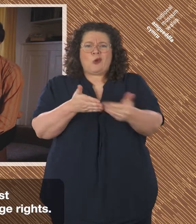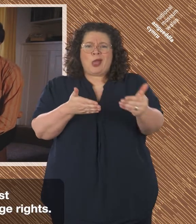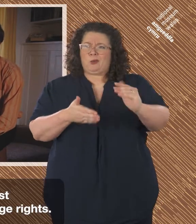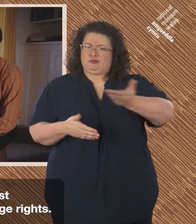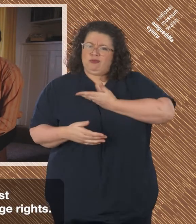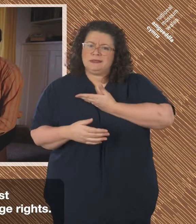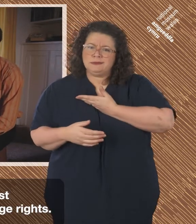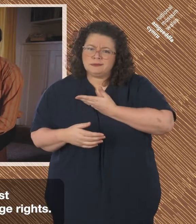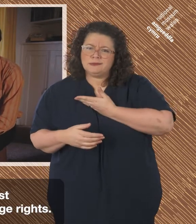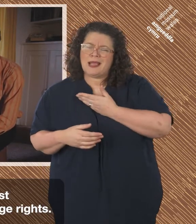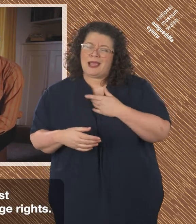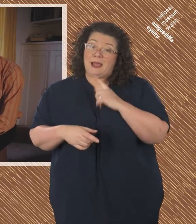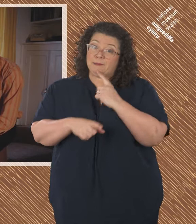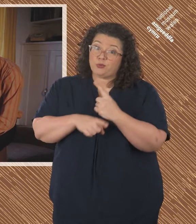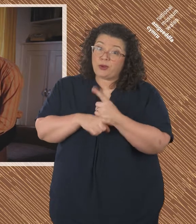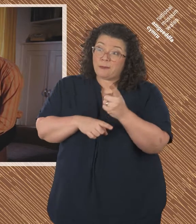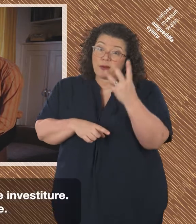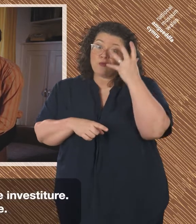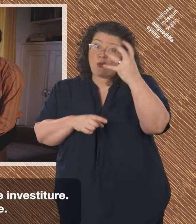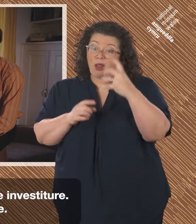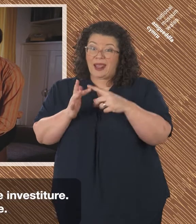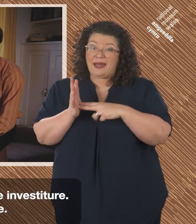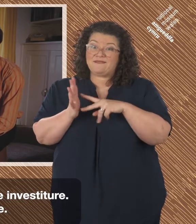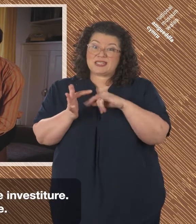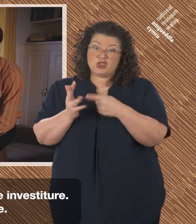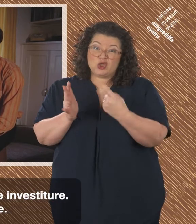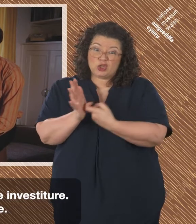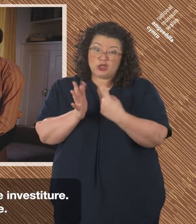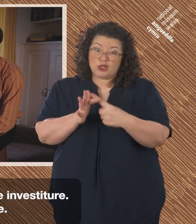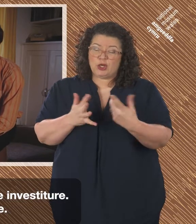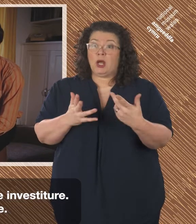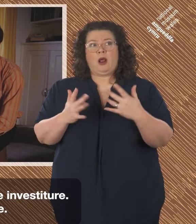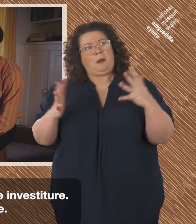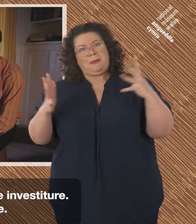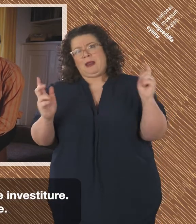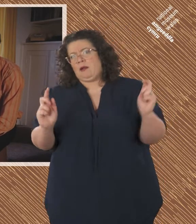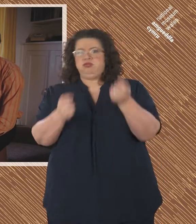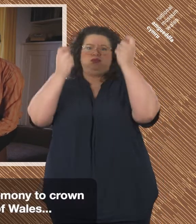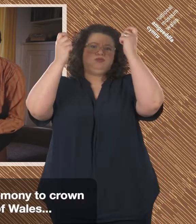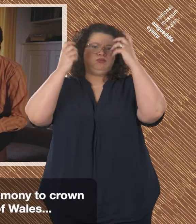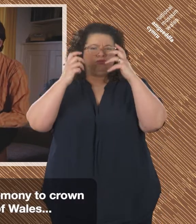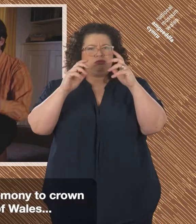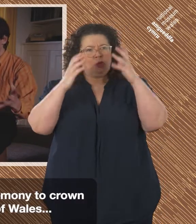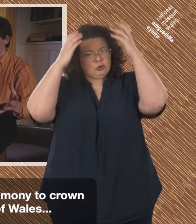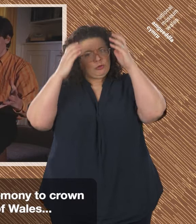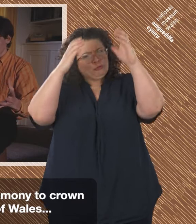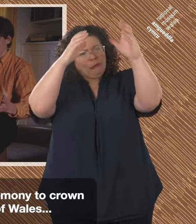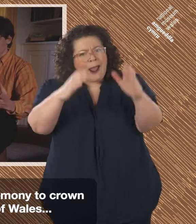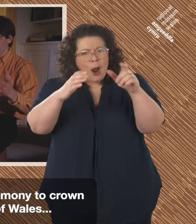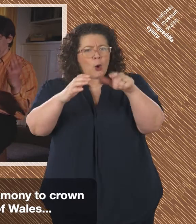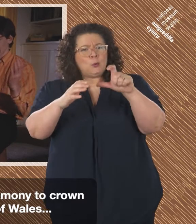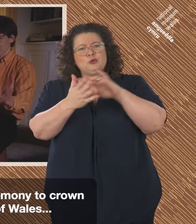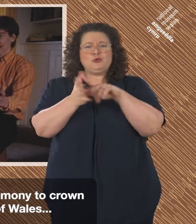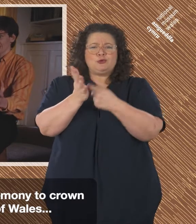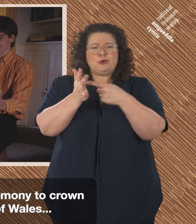protest for Welsh language rights. I'm talking about the investiture, of course, which is the huge ceremony